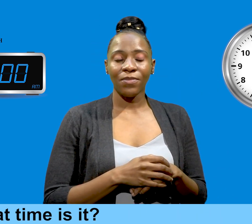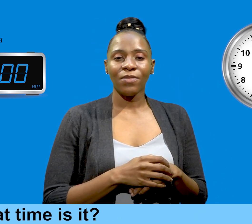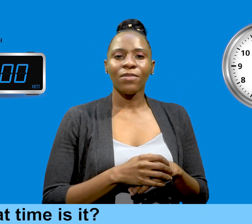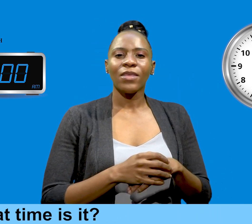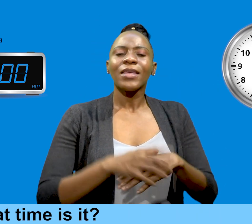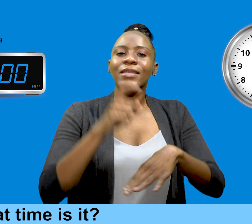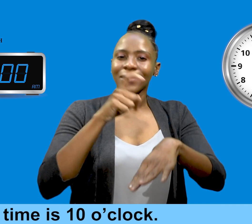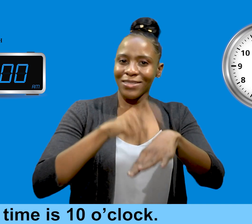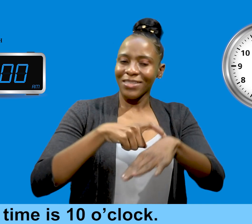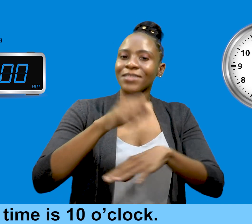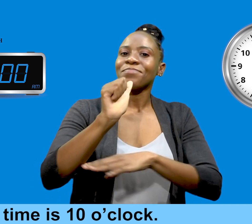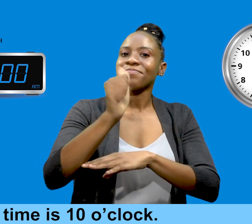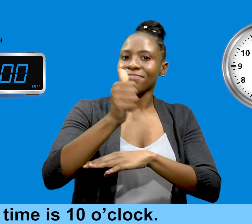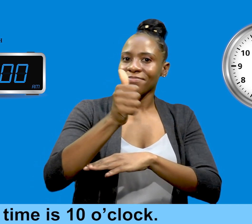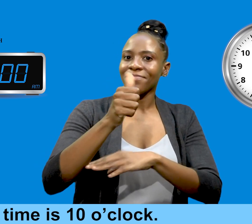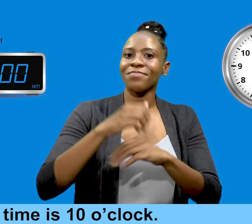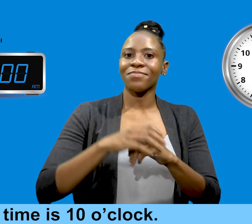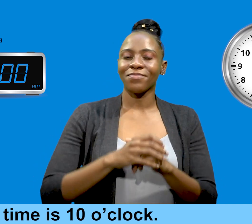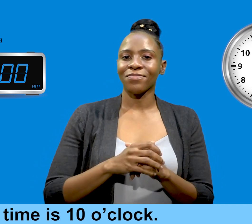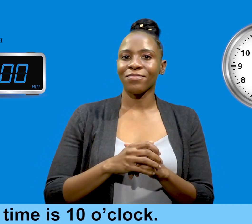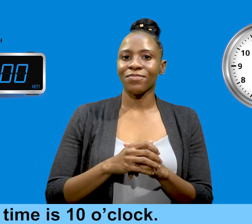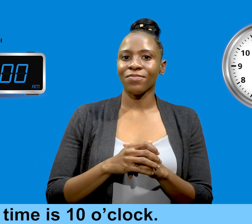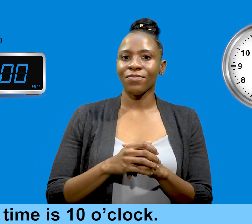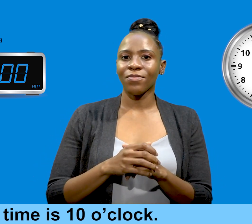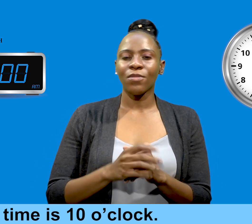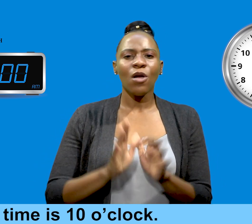time is it? The time is 10 o'clock.